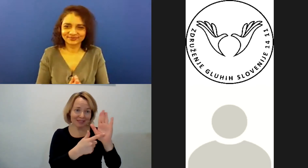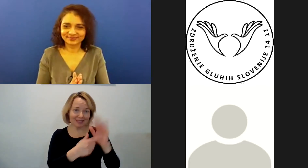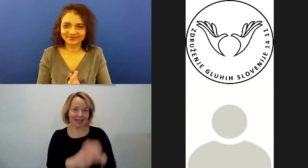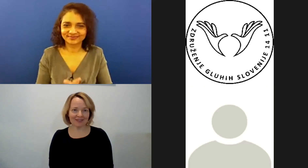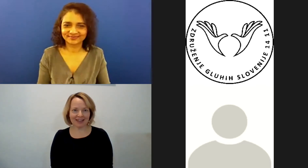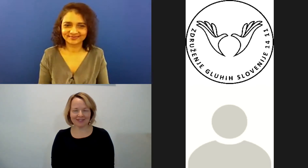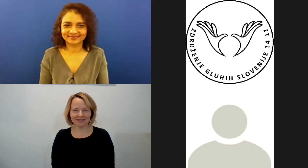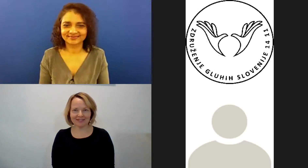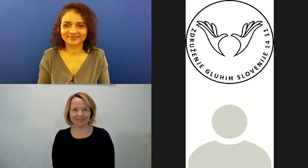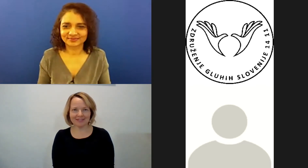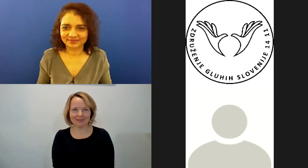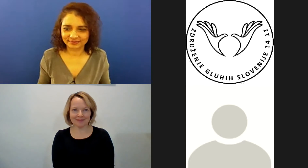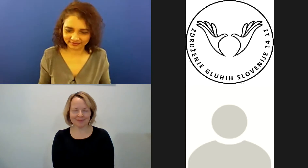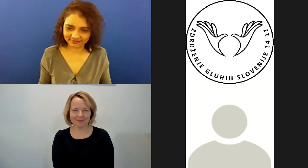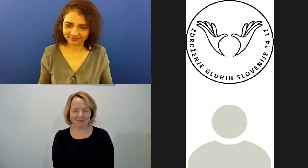Next slide, please.